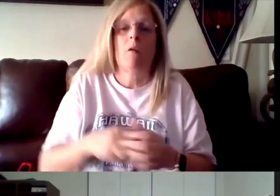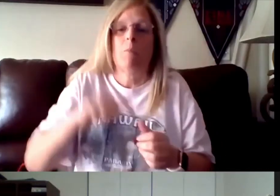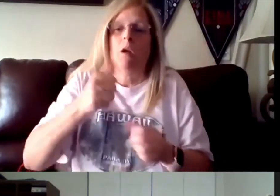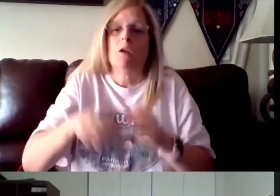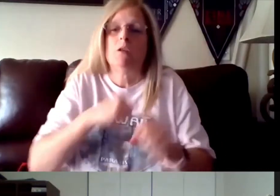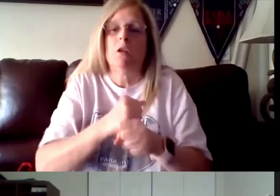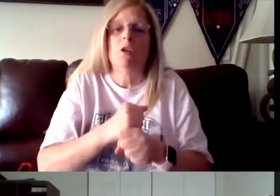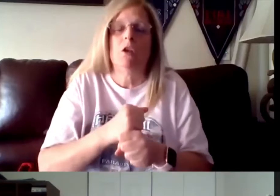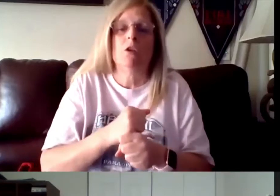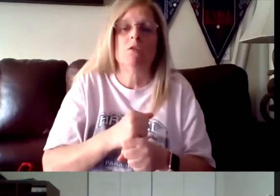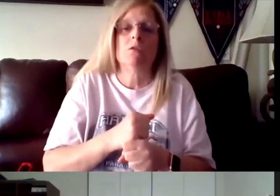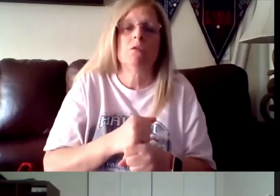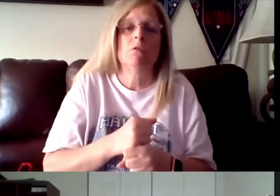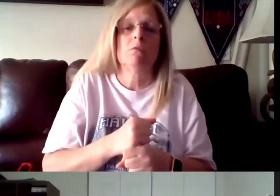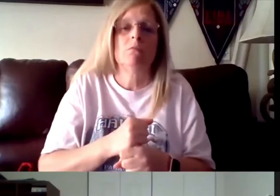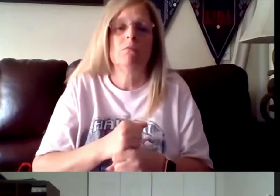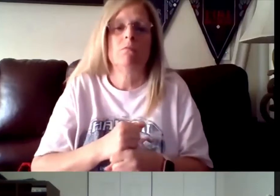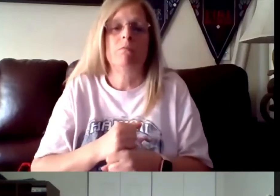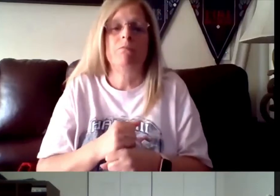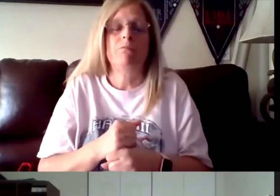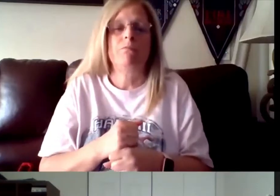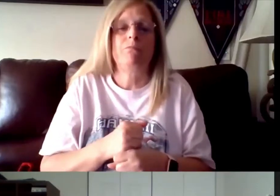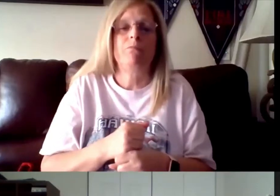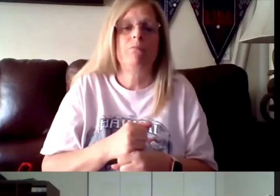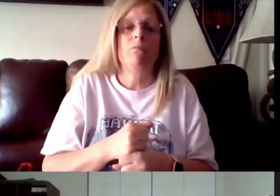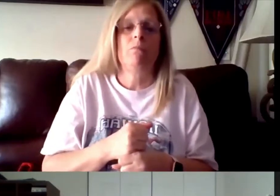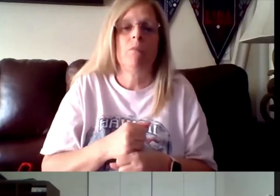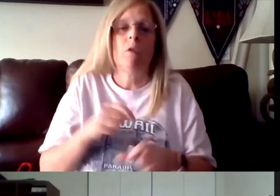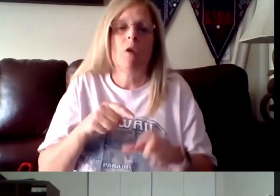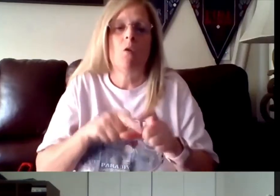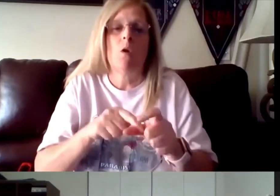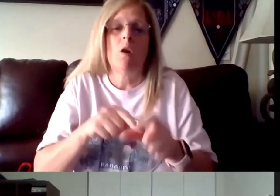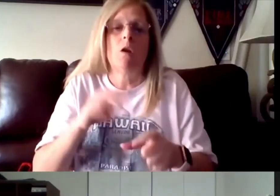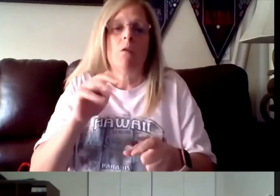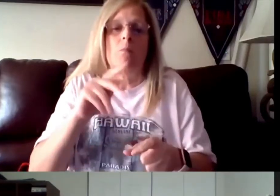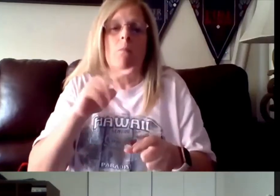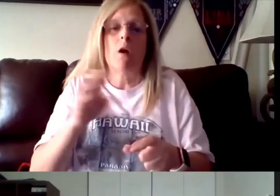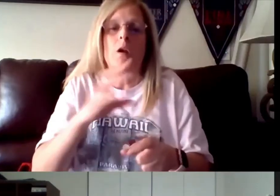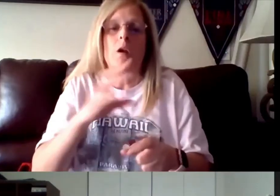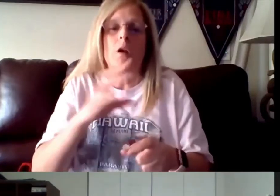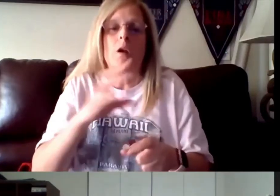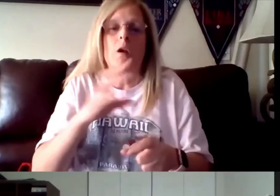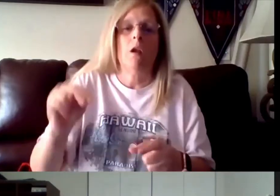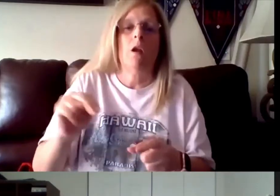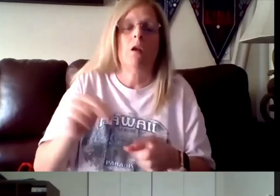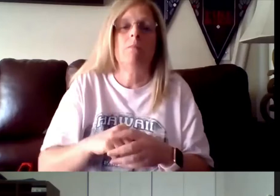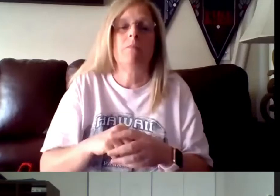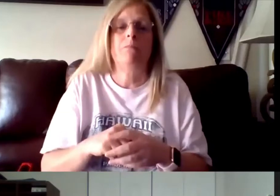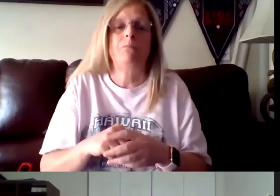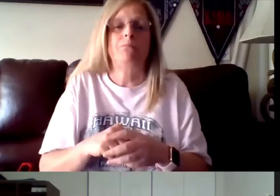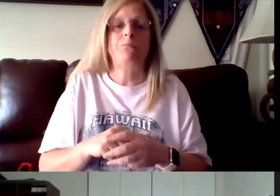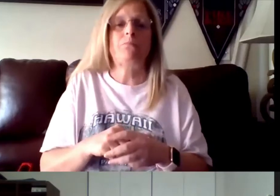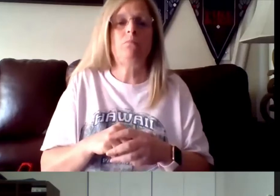some skills, could market, and I ran into Mike Ellis here and Dan Street. We